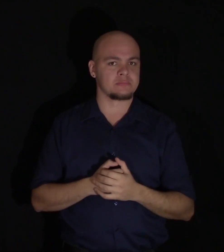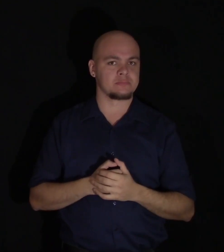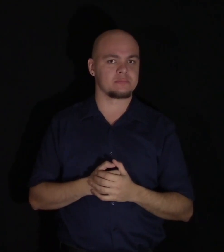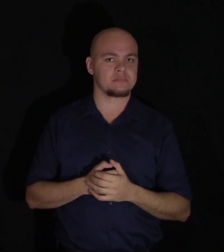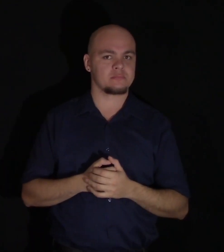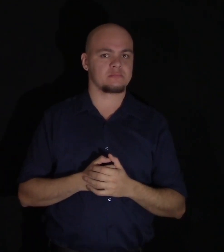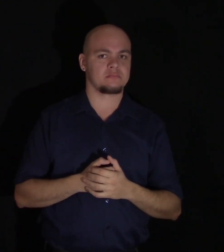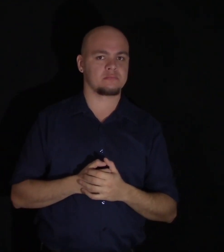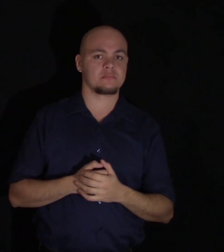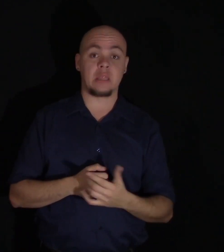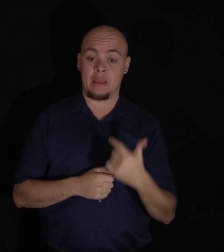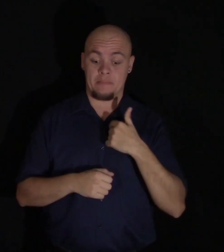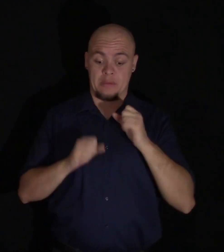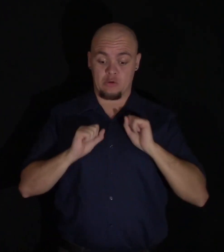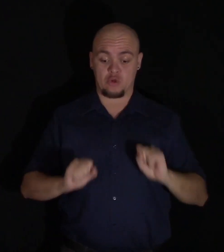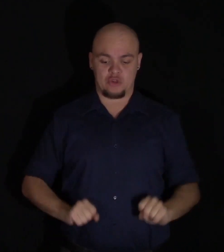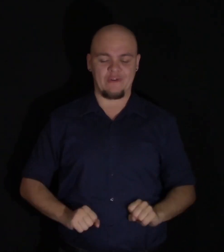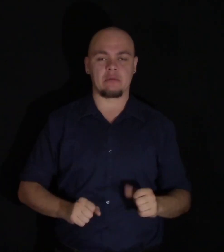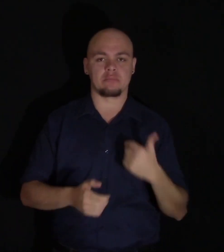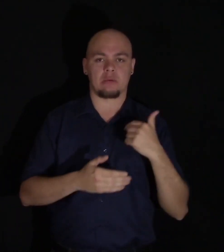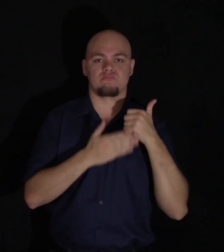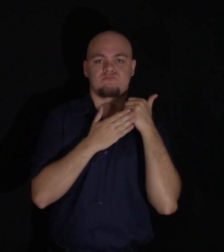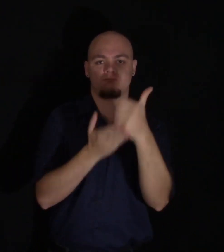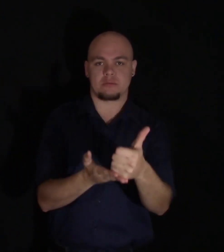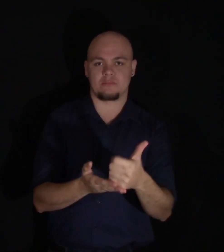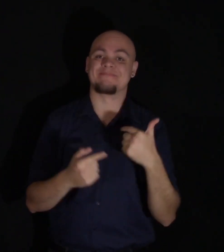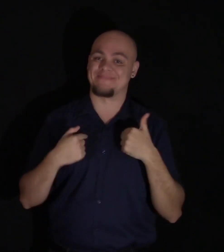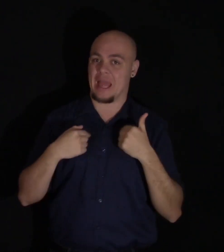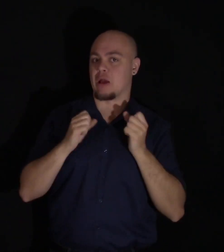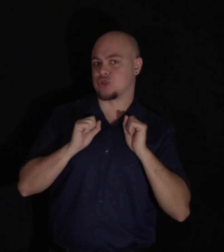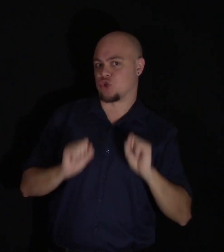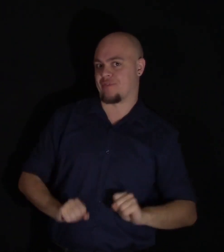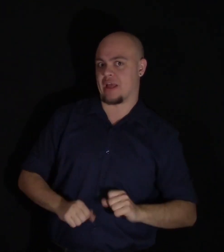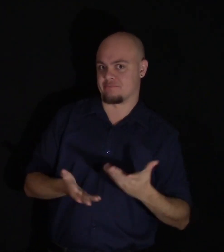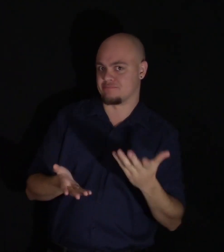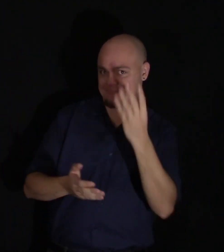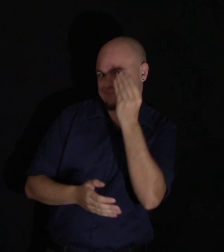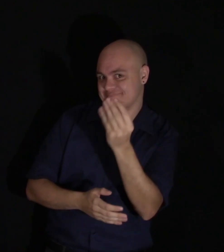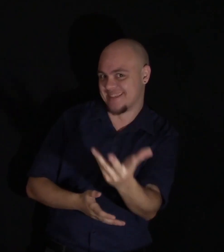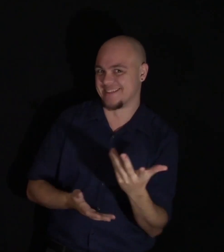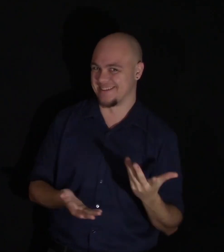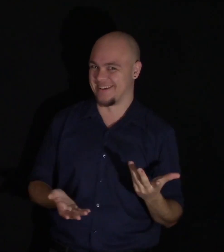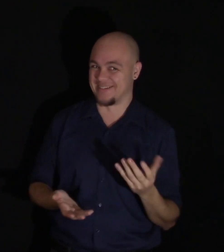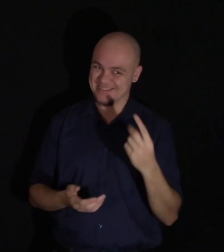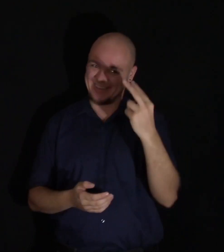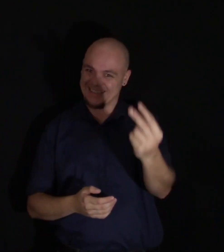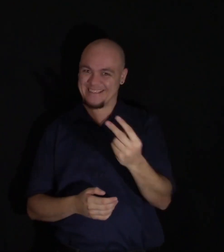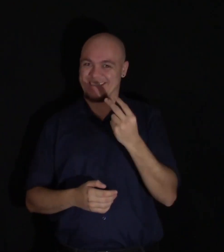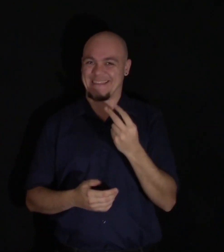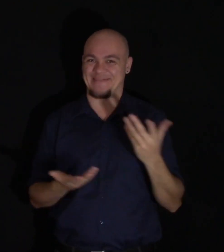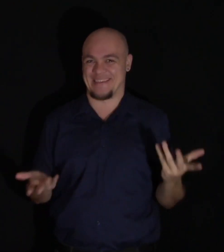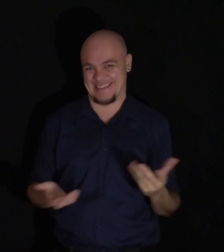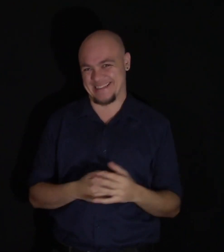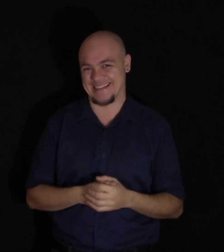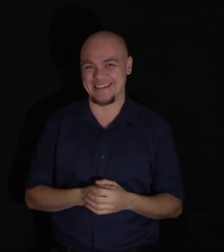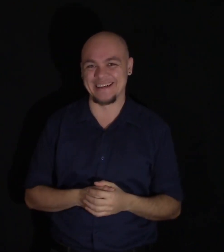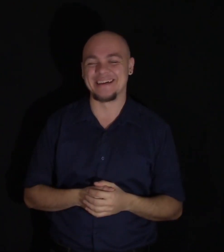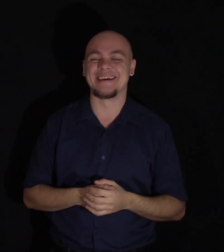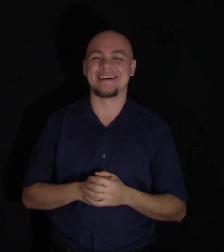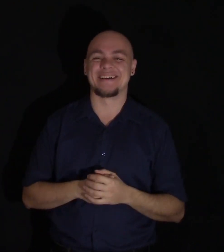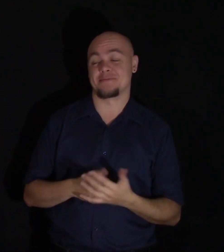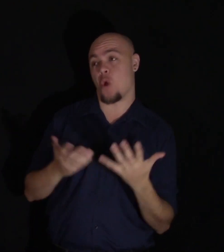was going to survive, that's what I wanted to do. I survived, just so you know.